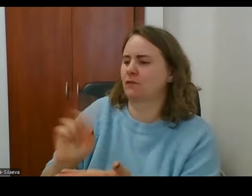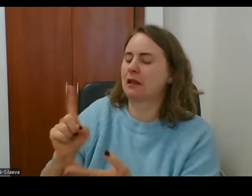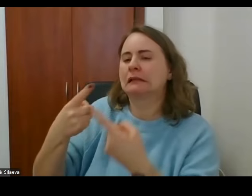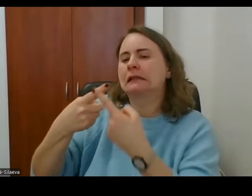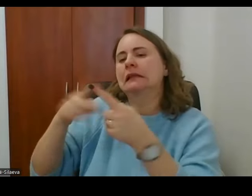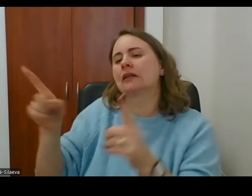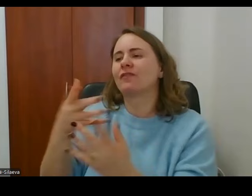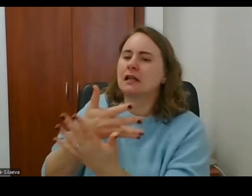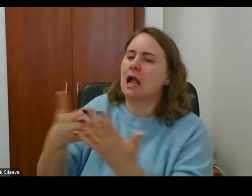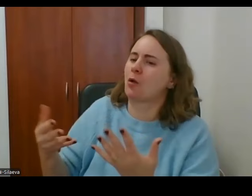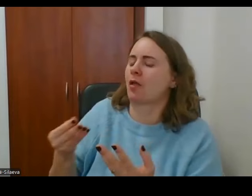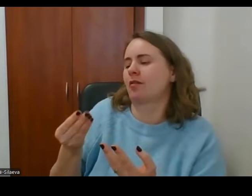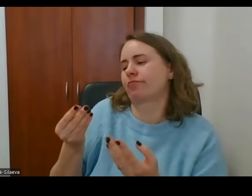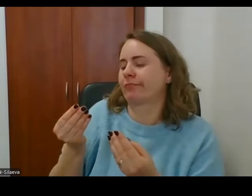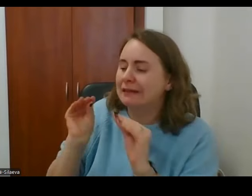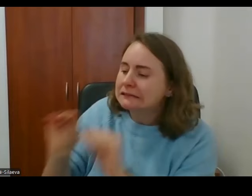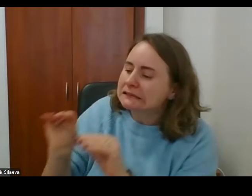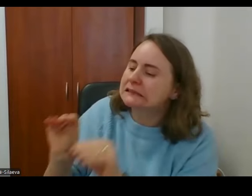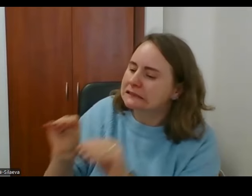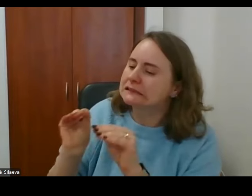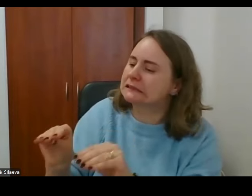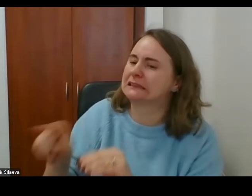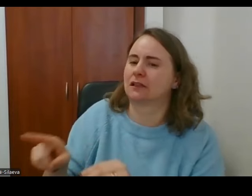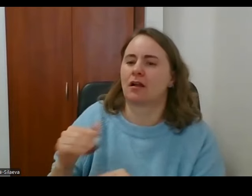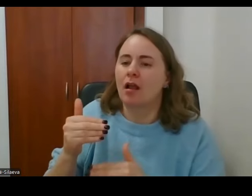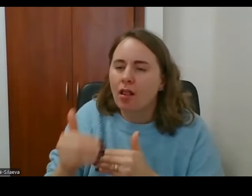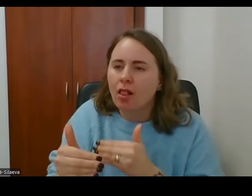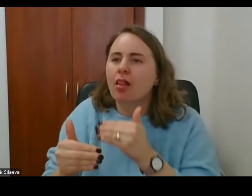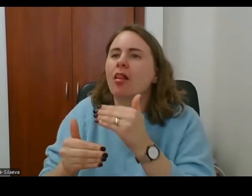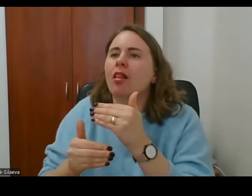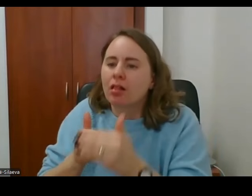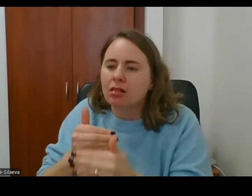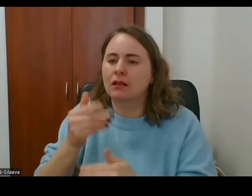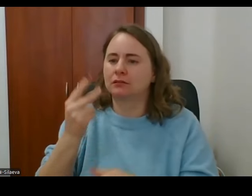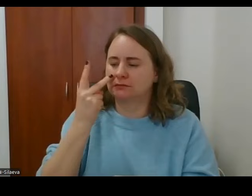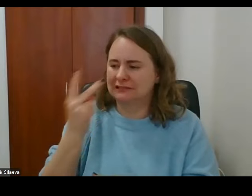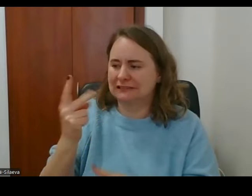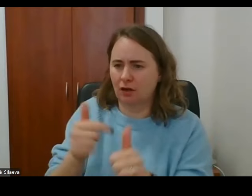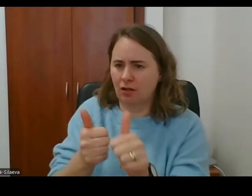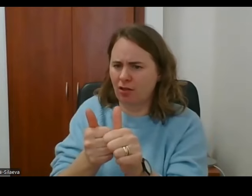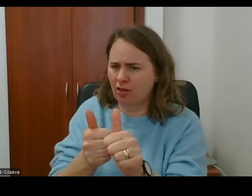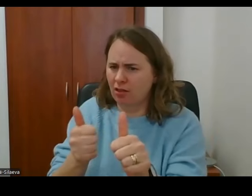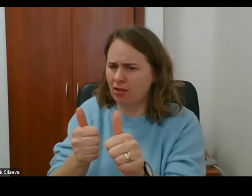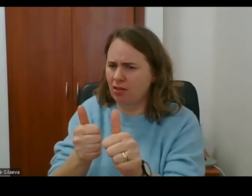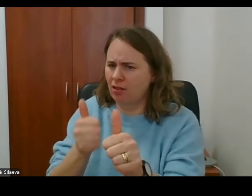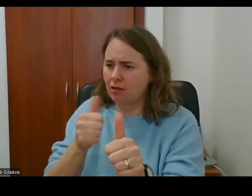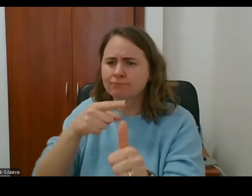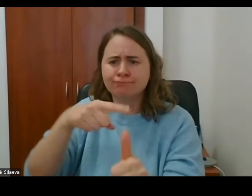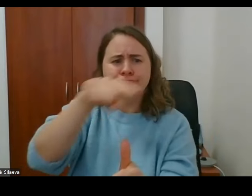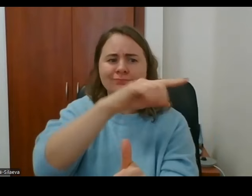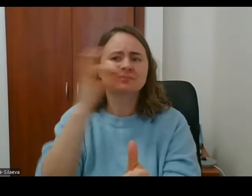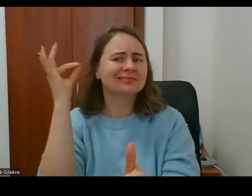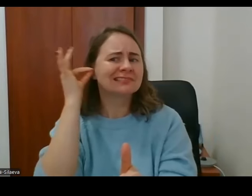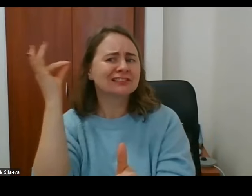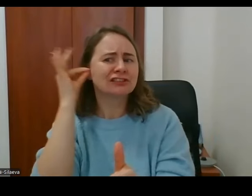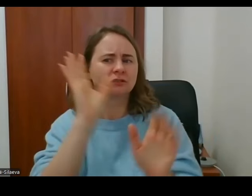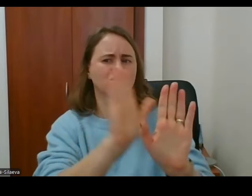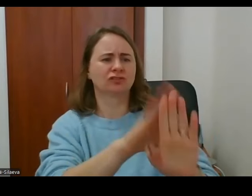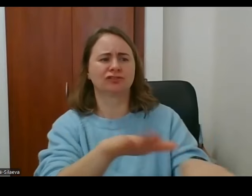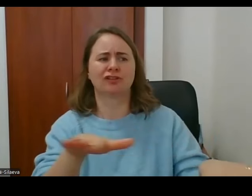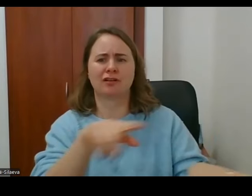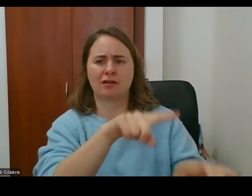if the deaf child is not given his first language, and it has